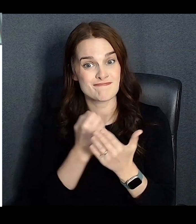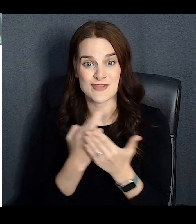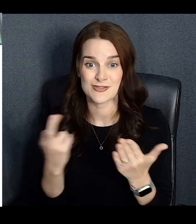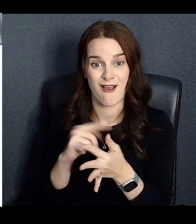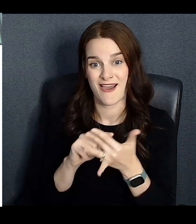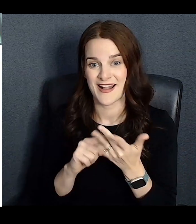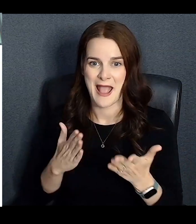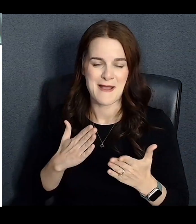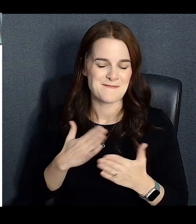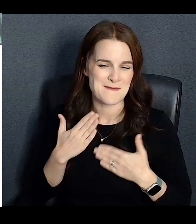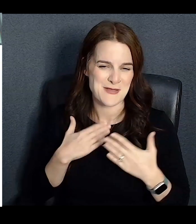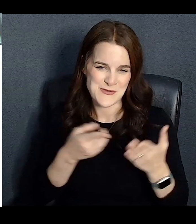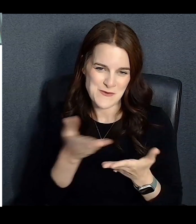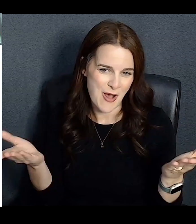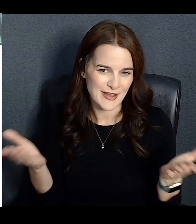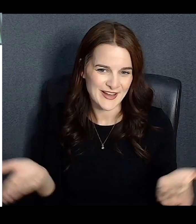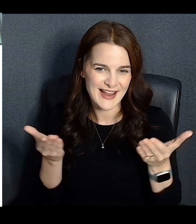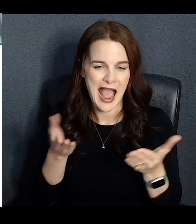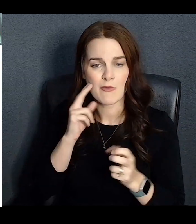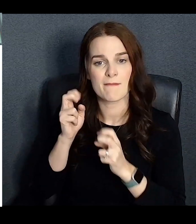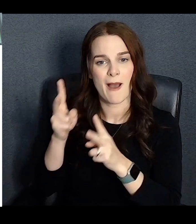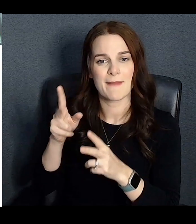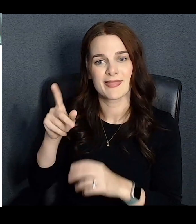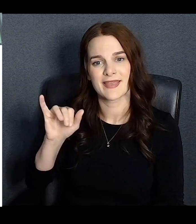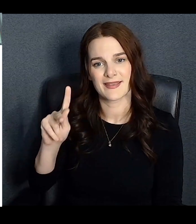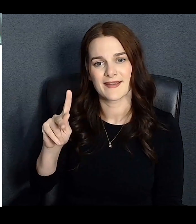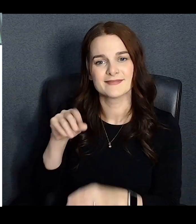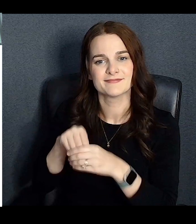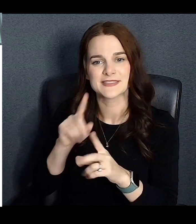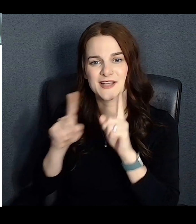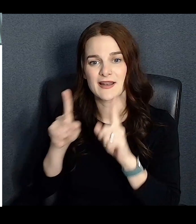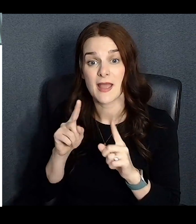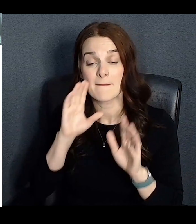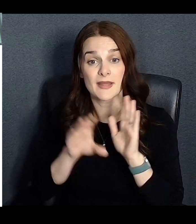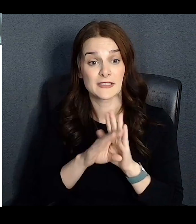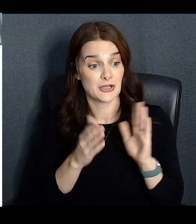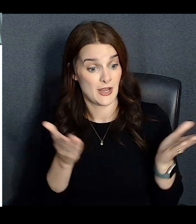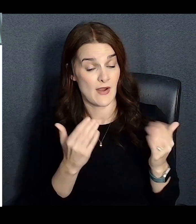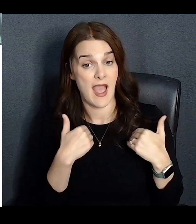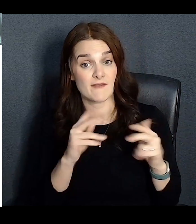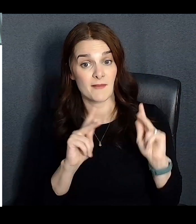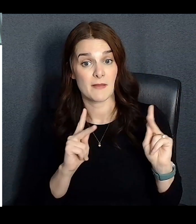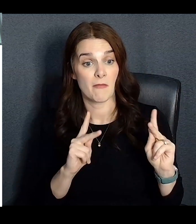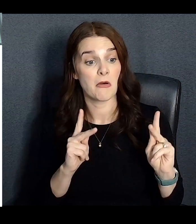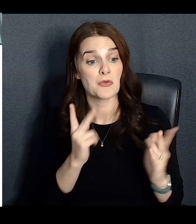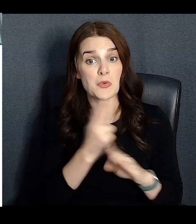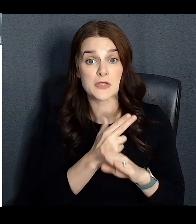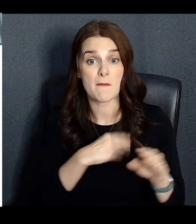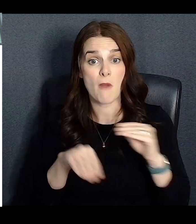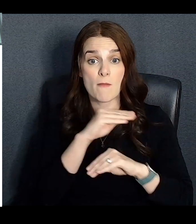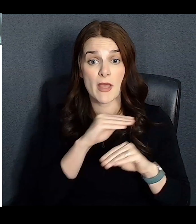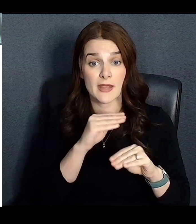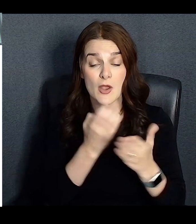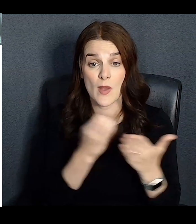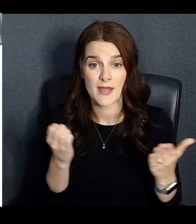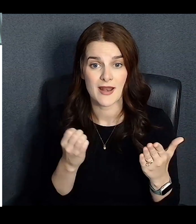we're happy that you're all here. And I'll pop that link in the chat. The picture here is a bunch of people with disabilities using mobility equipment, hanging out